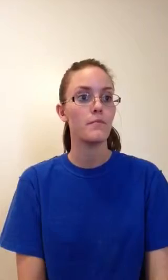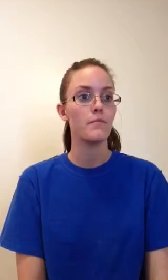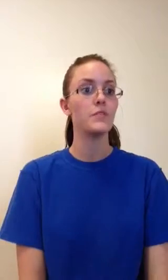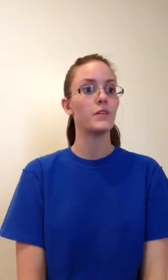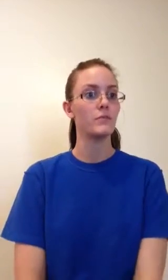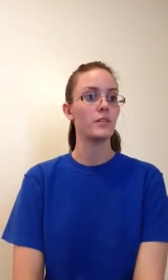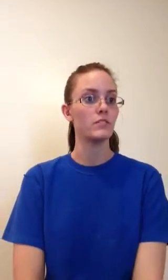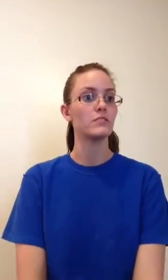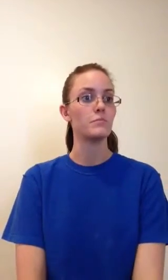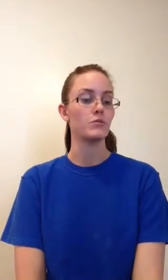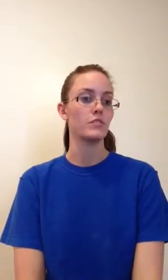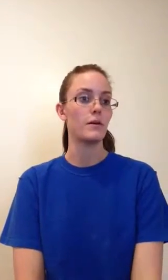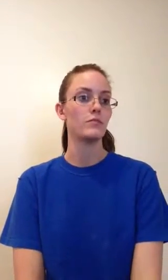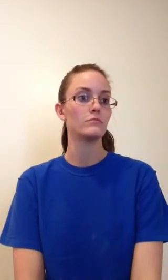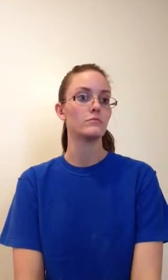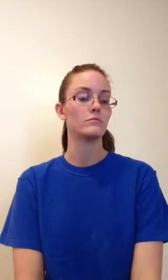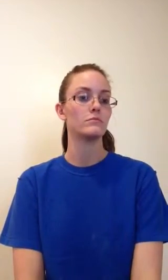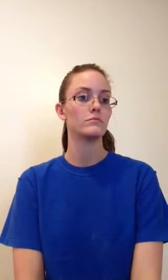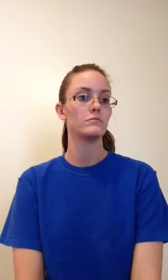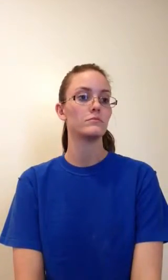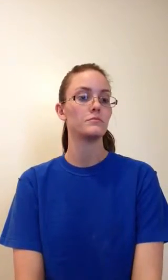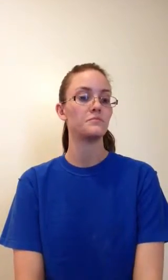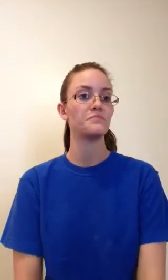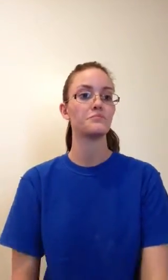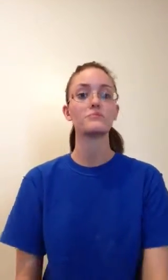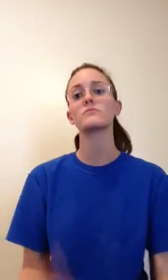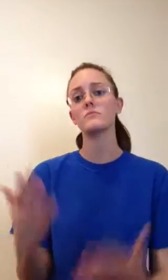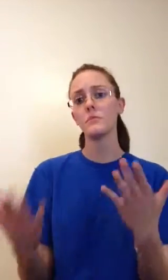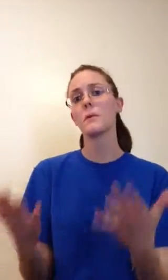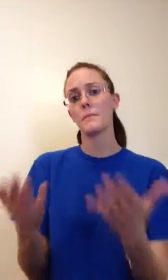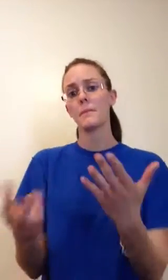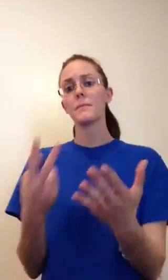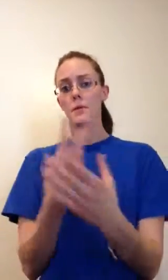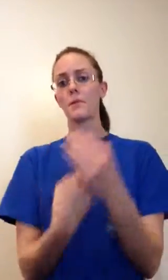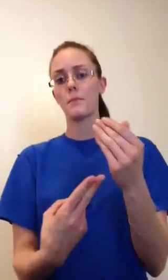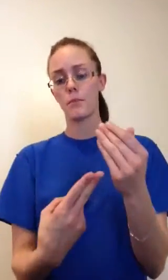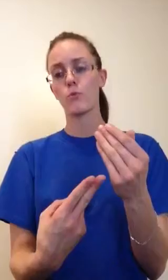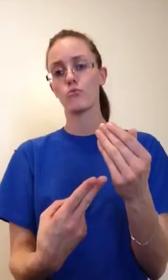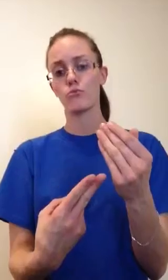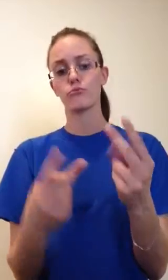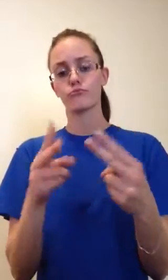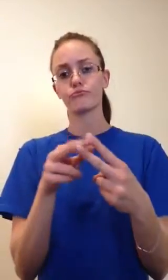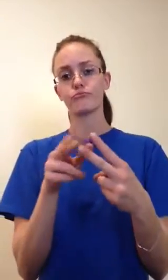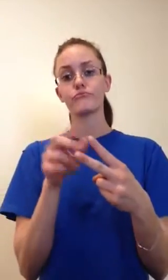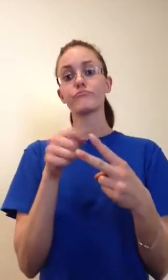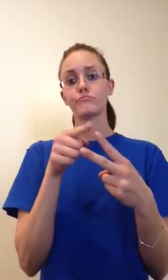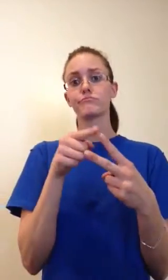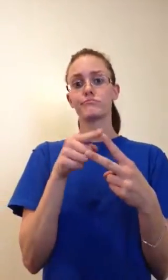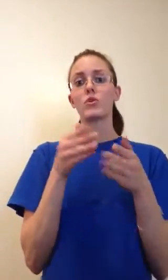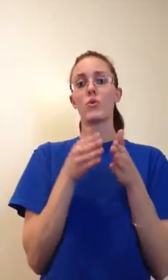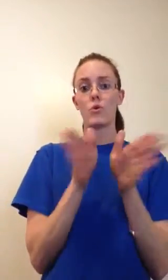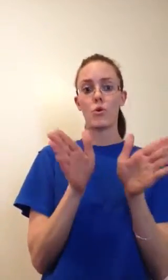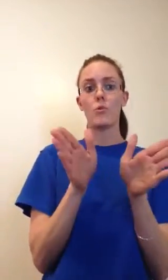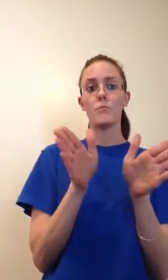and see what everybody else is posting about? We can go about it both ways. I mean, you can make it open so that people who aren't part of the group